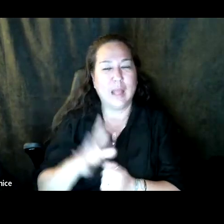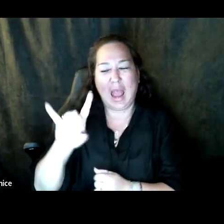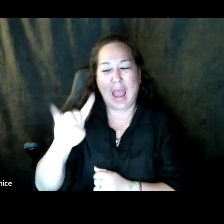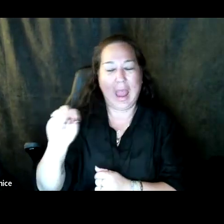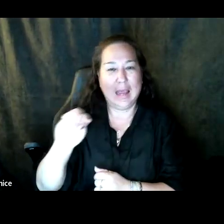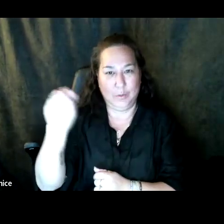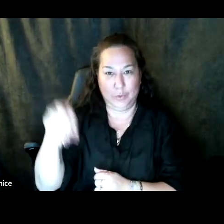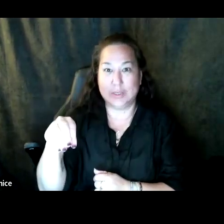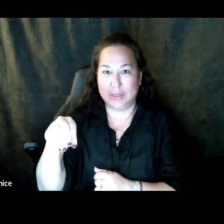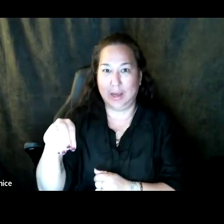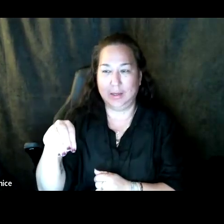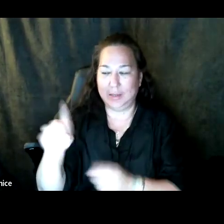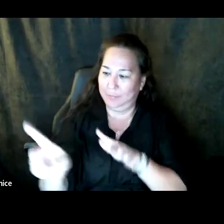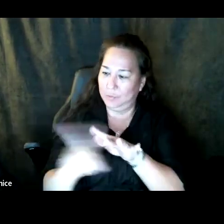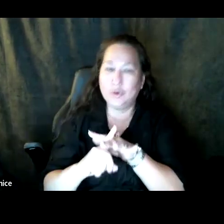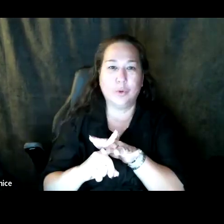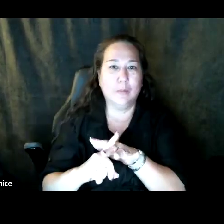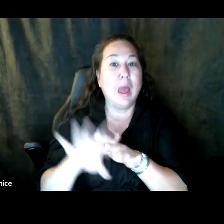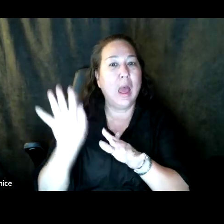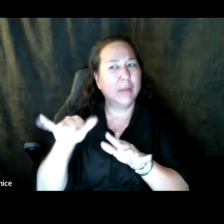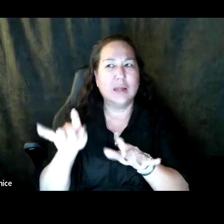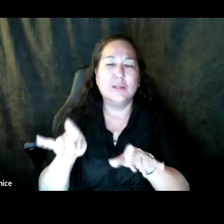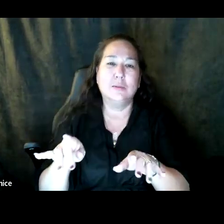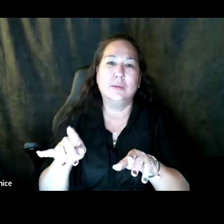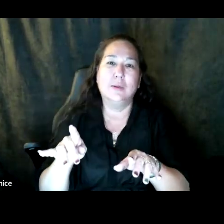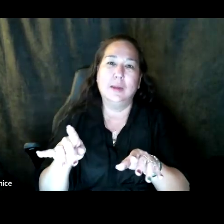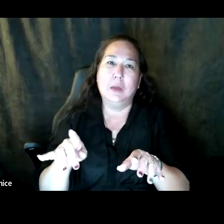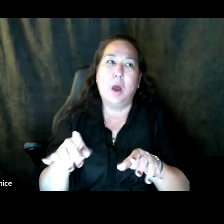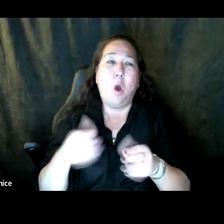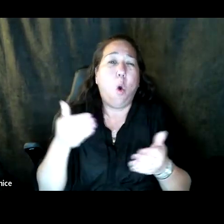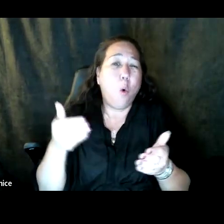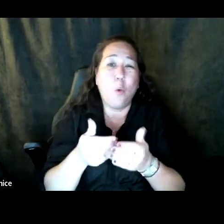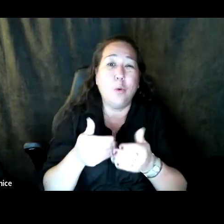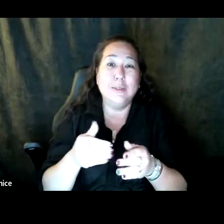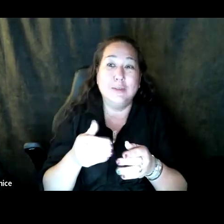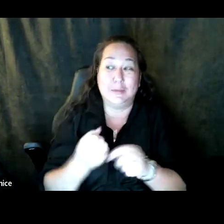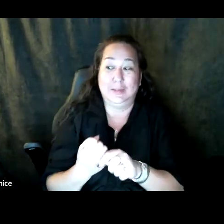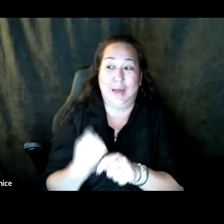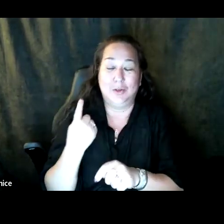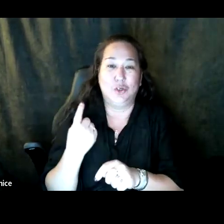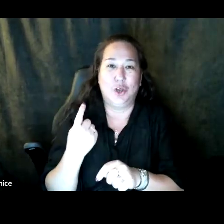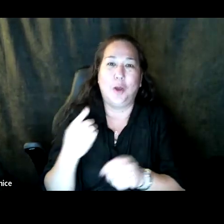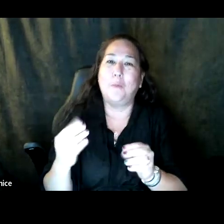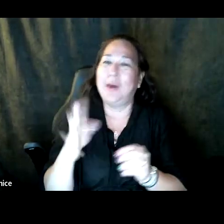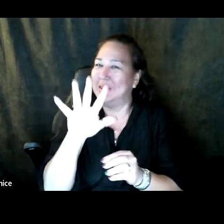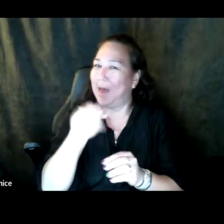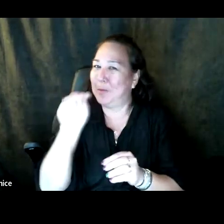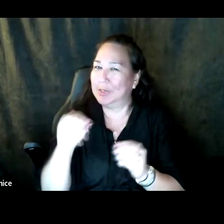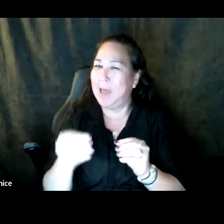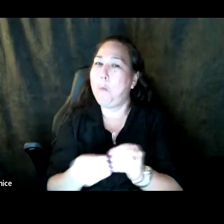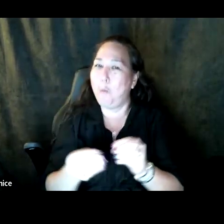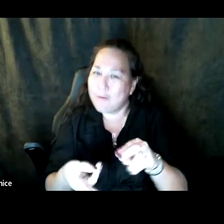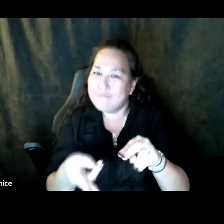and that's consistent with last year, but it's about 5 points higher than we've seen in recent years. So we're holding on to that positive